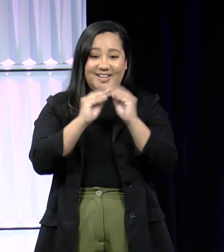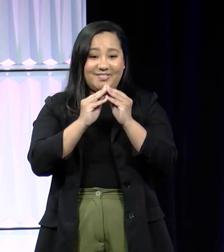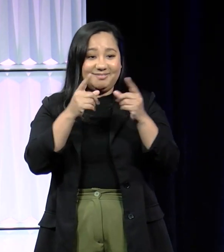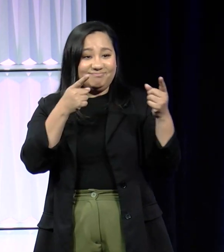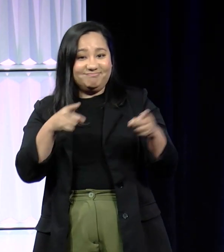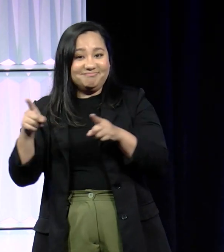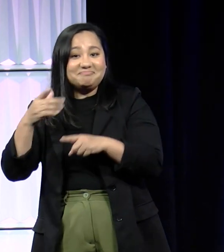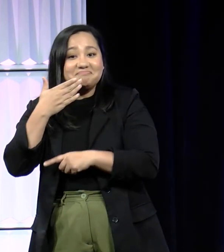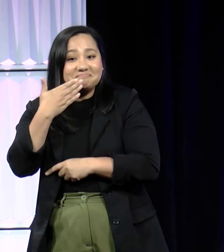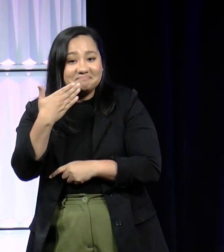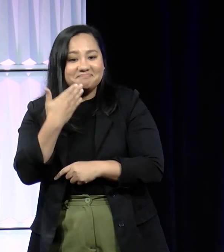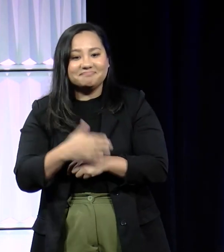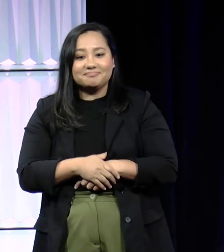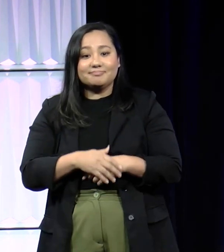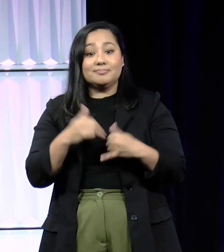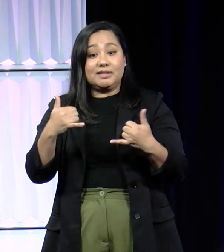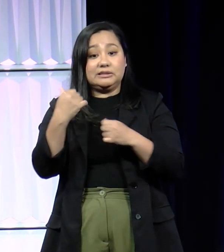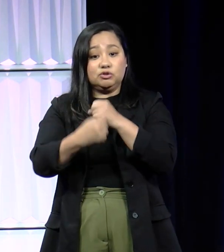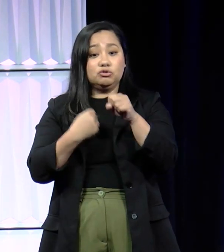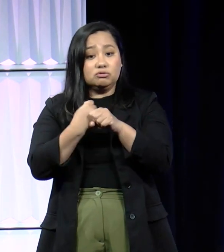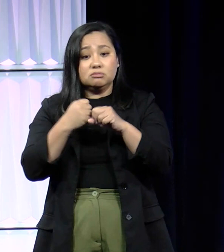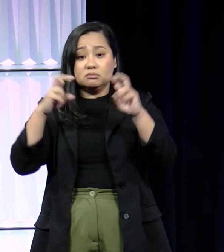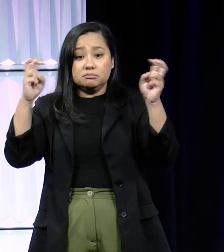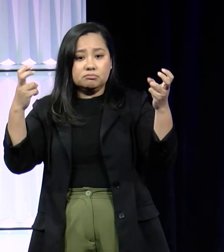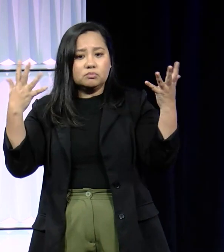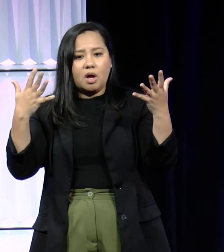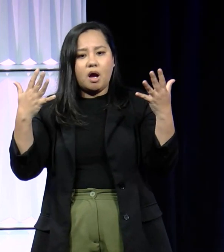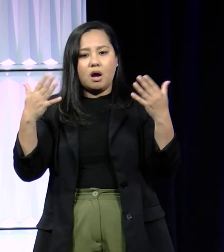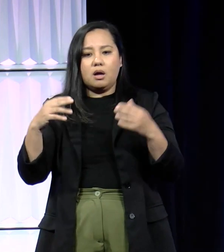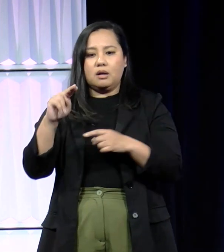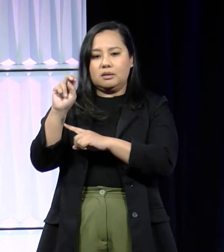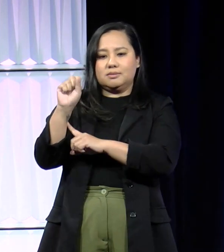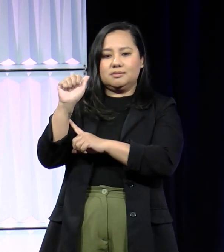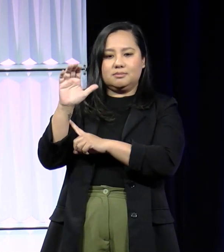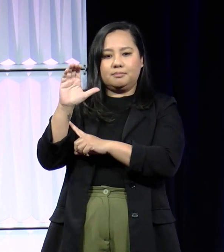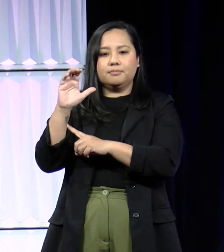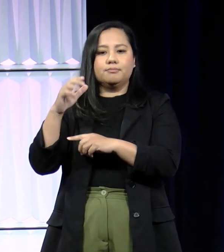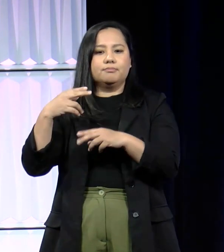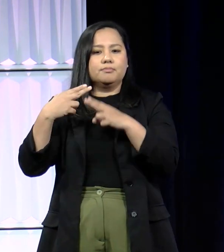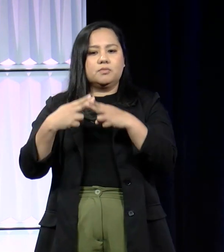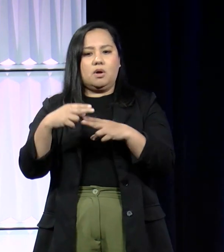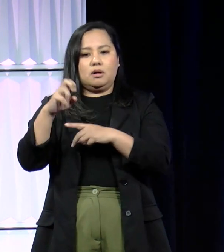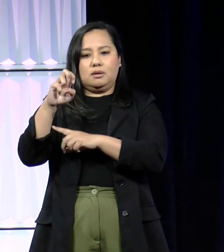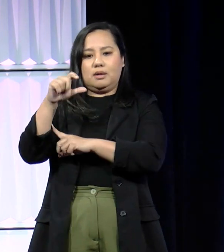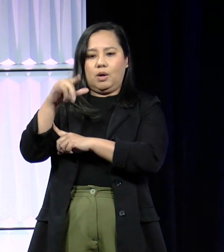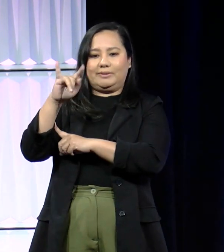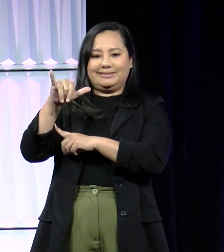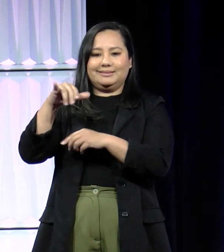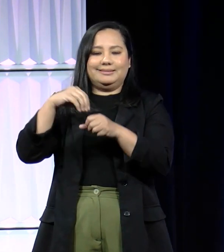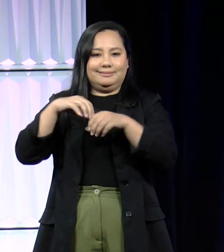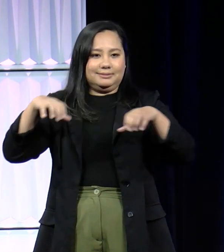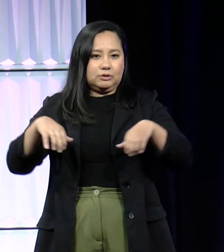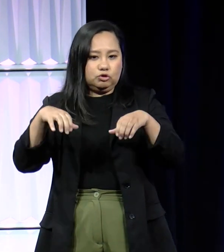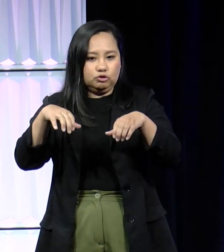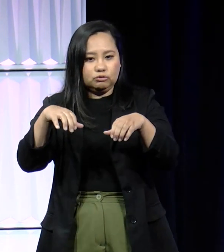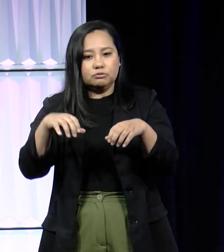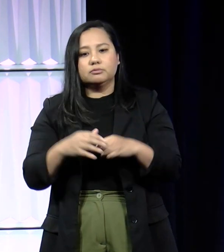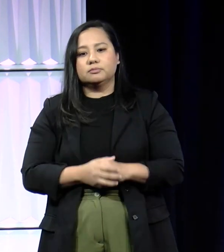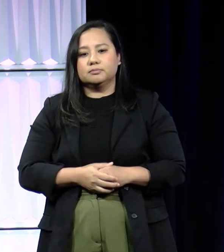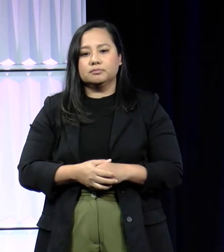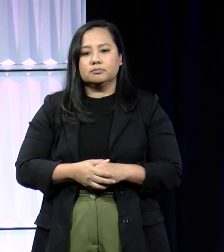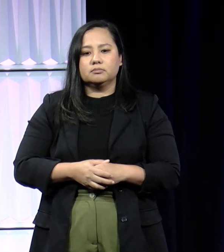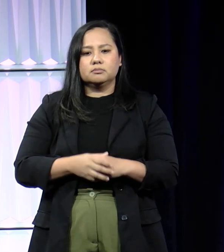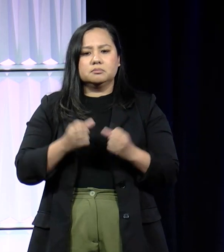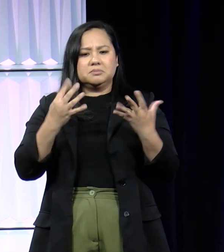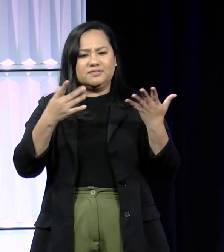This year, our theme for NSAC is Equity in Action. A lot of you might be thinking, what does this